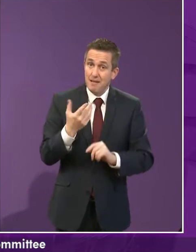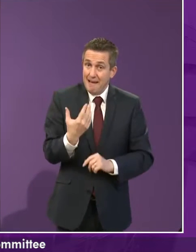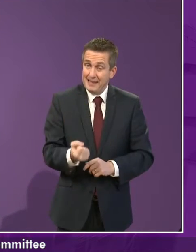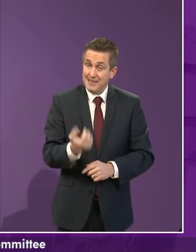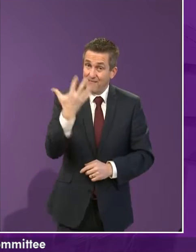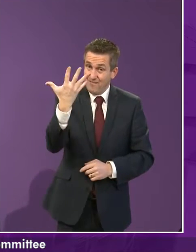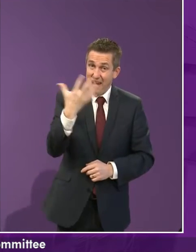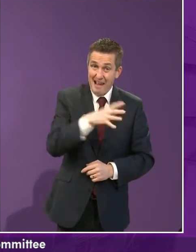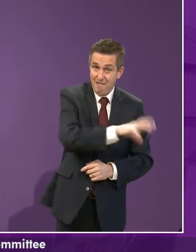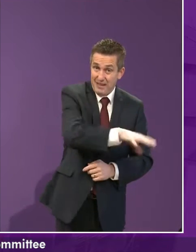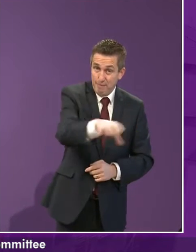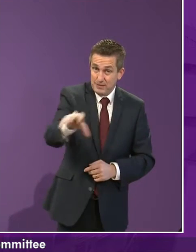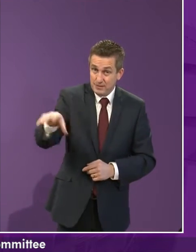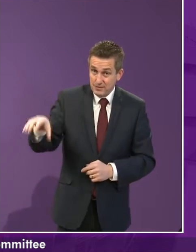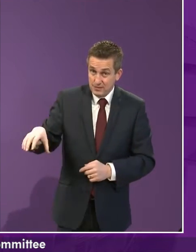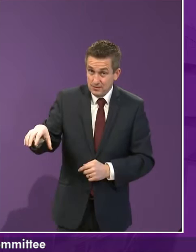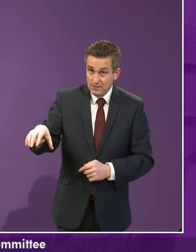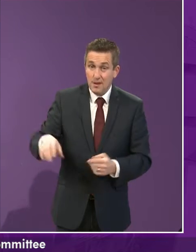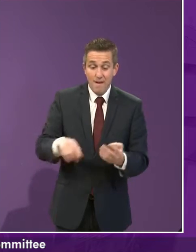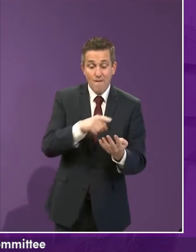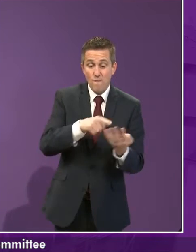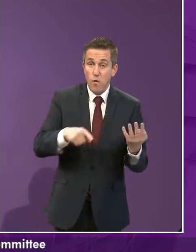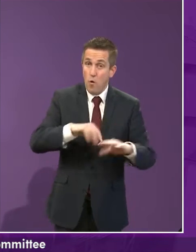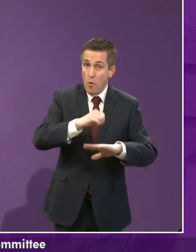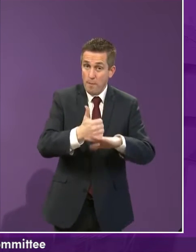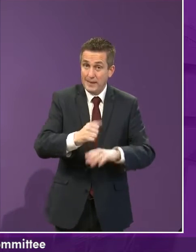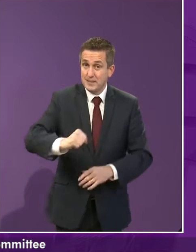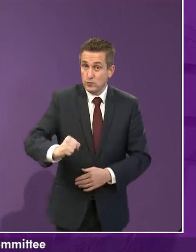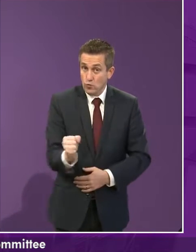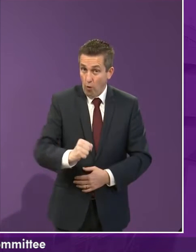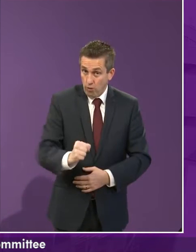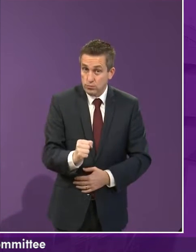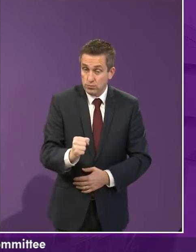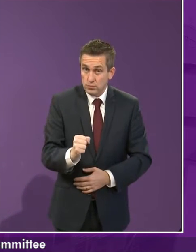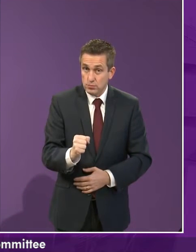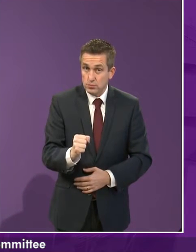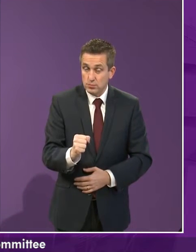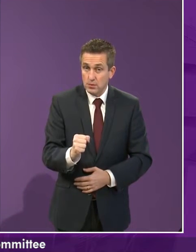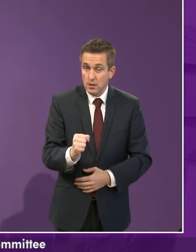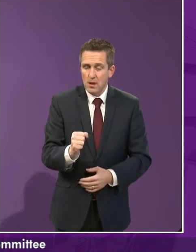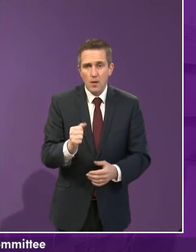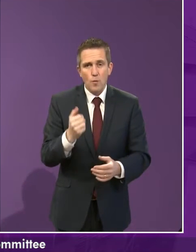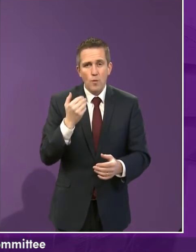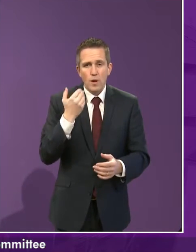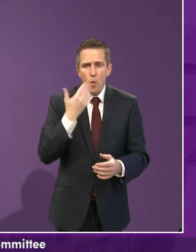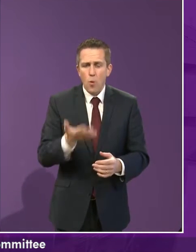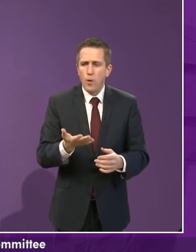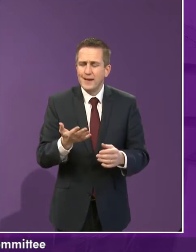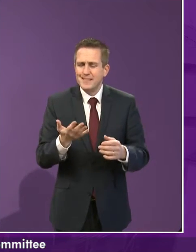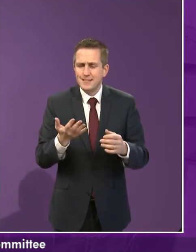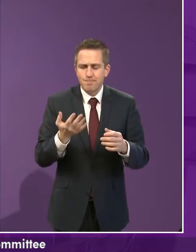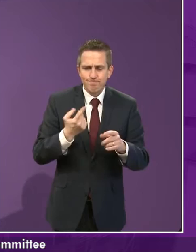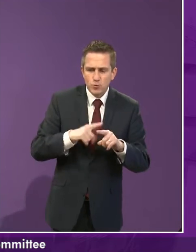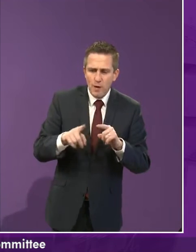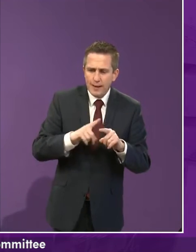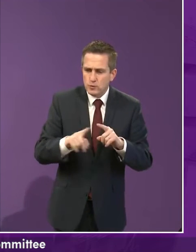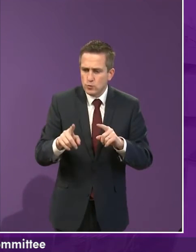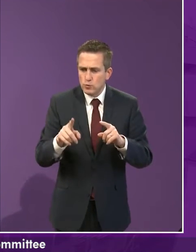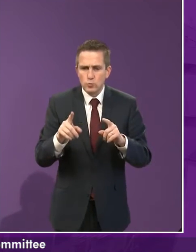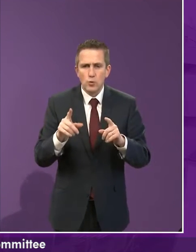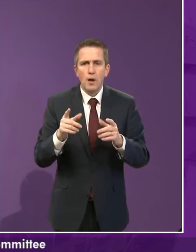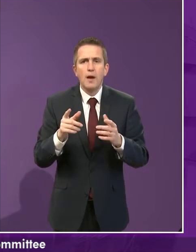5 campus locations and obviously 4 based in Scotland. And we try and make sure, and we do endeavour at the moment to make sure the approach